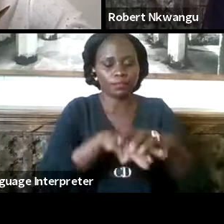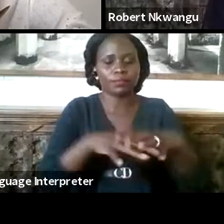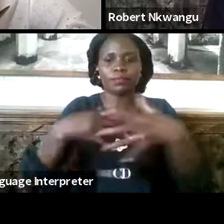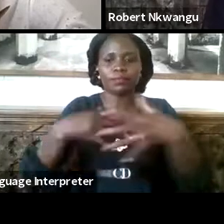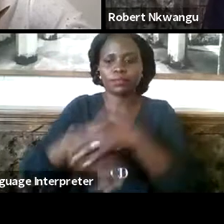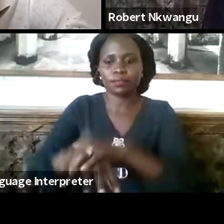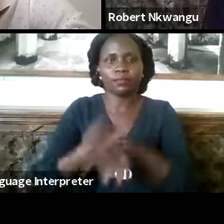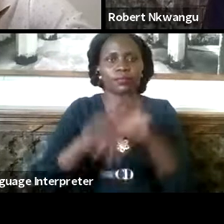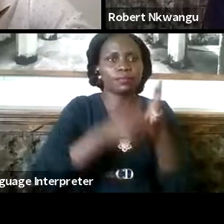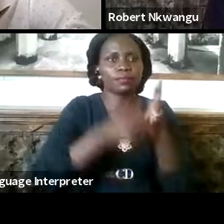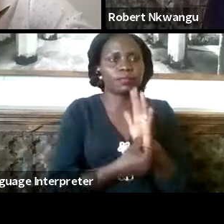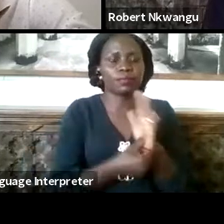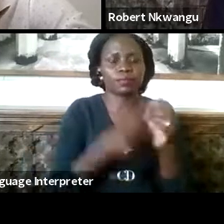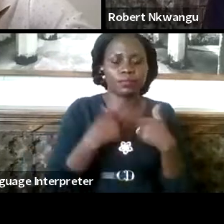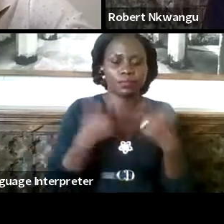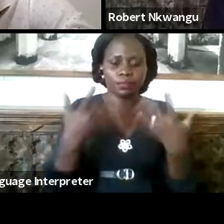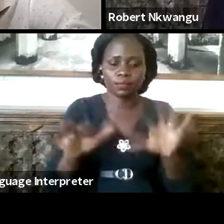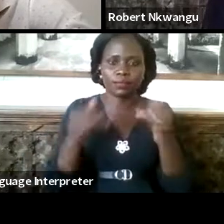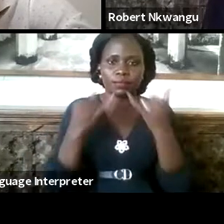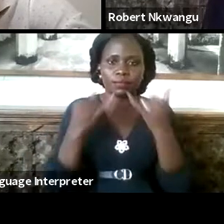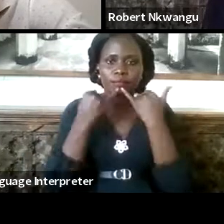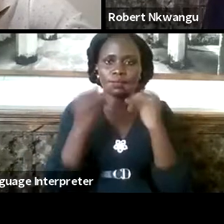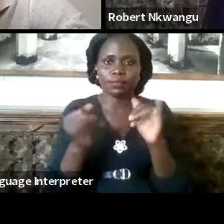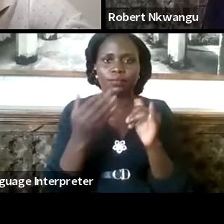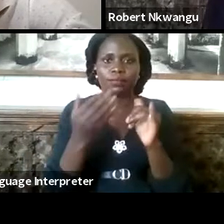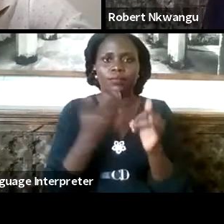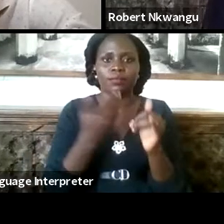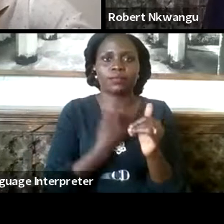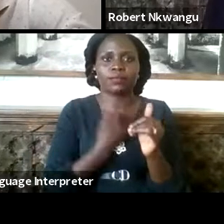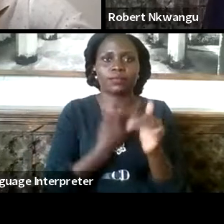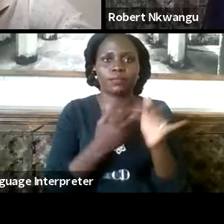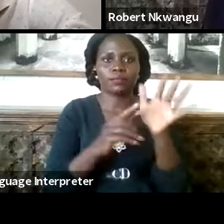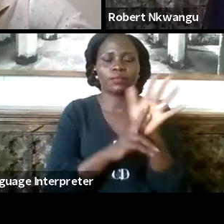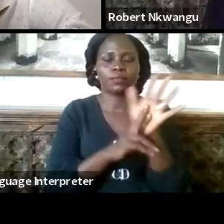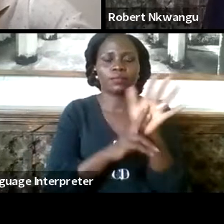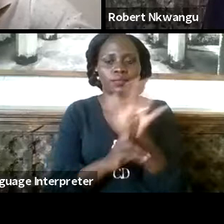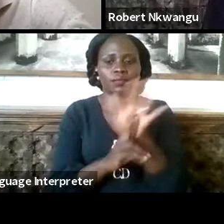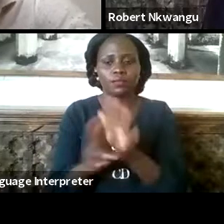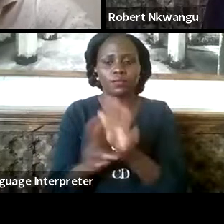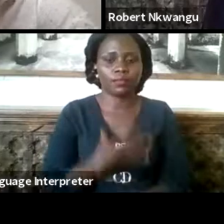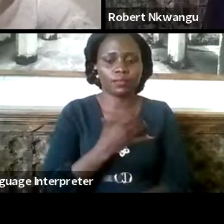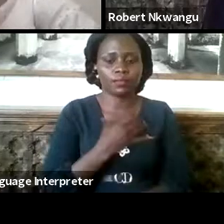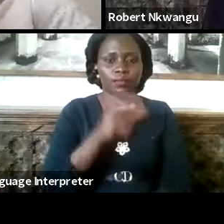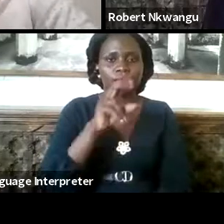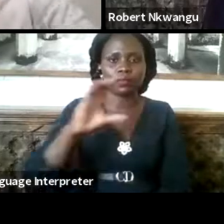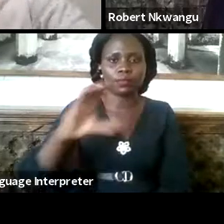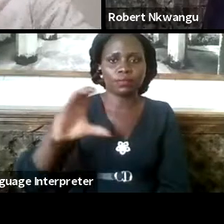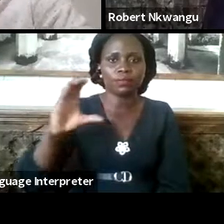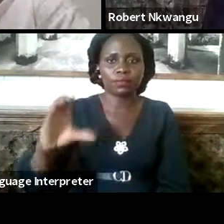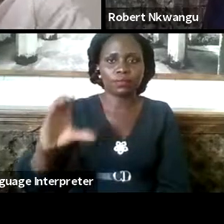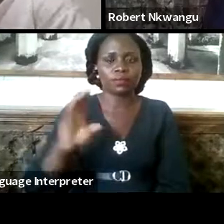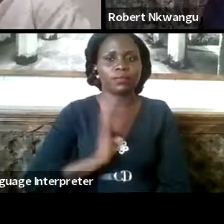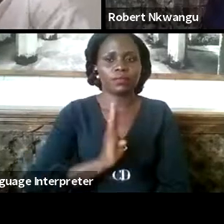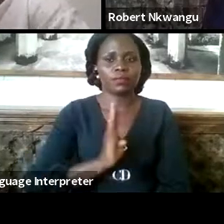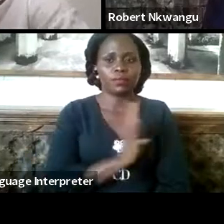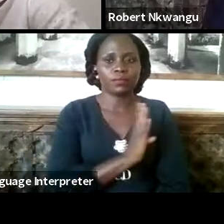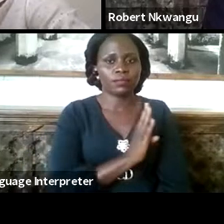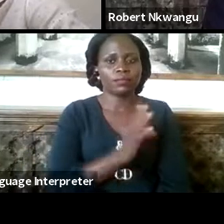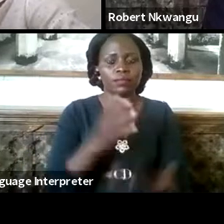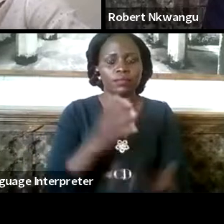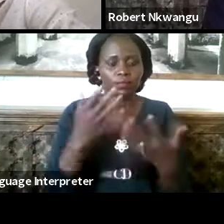you that we have a representative sitting in the UCC board, and they have just been inaugurated. I think using